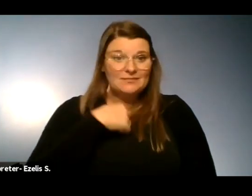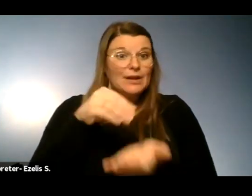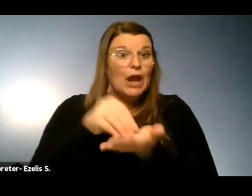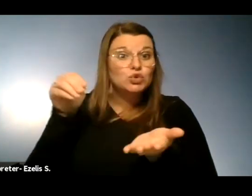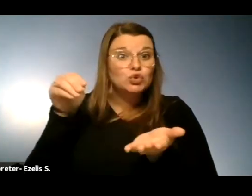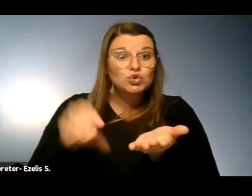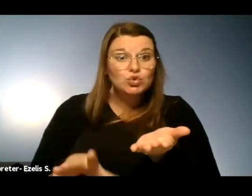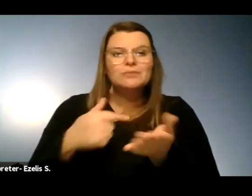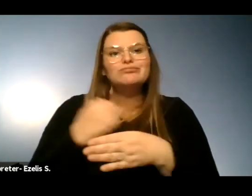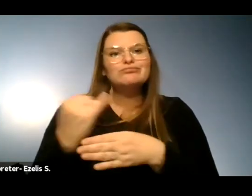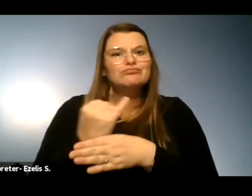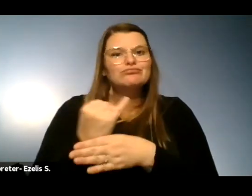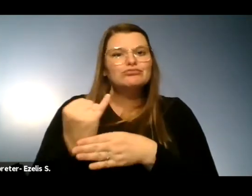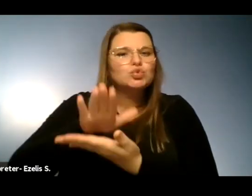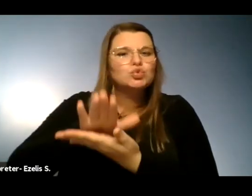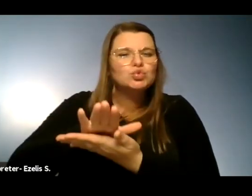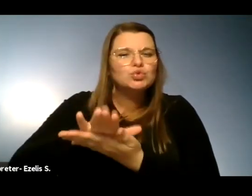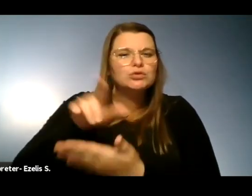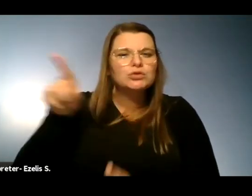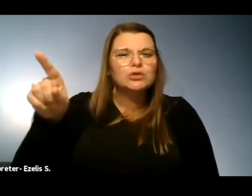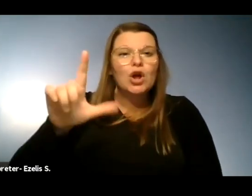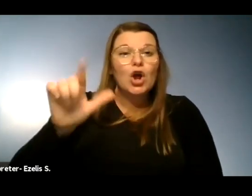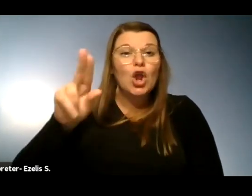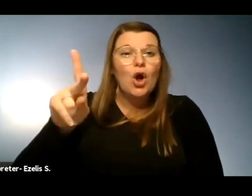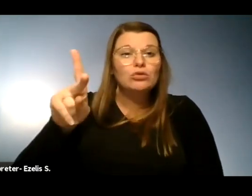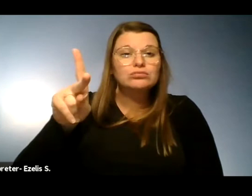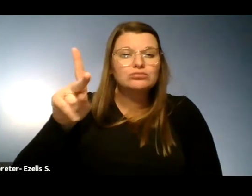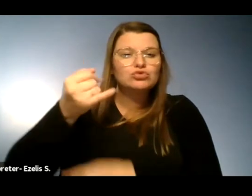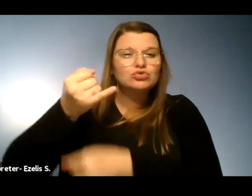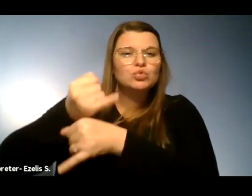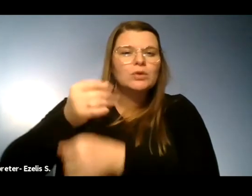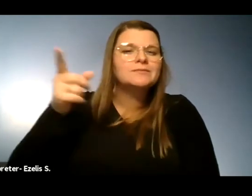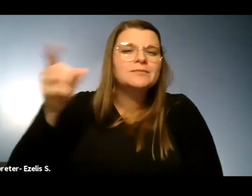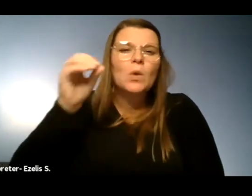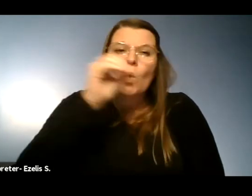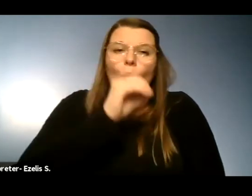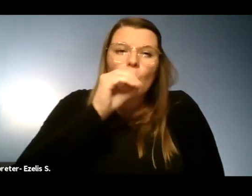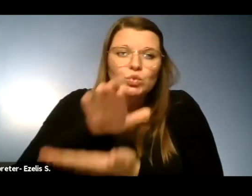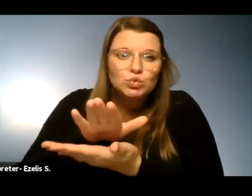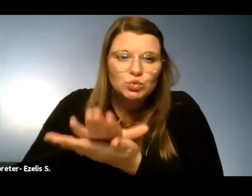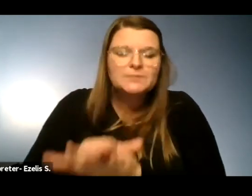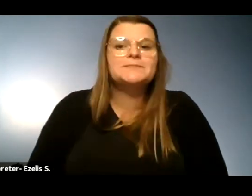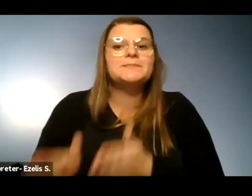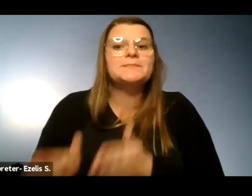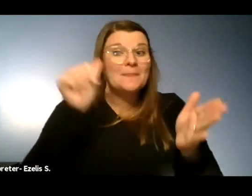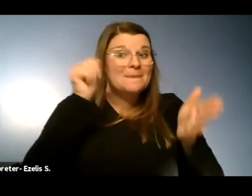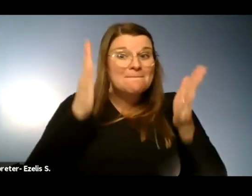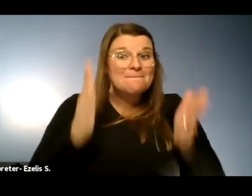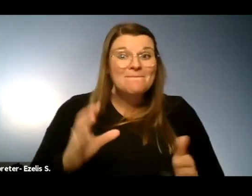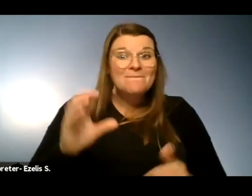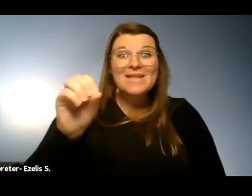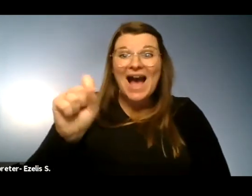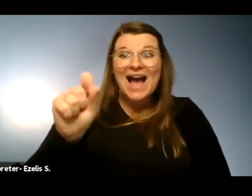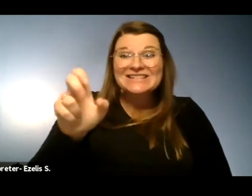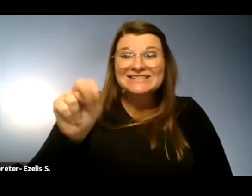I interned at a school at Clark School for the Deaf, which was an oral school. Then I was audiologist at Austine School